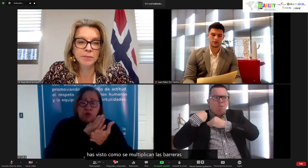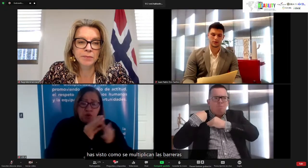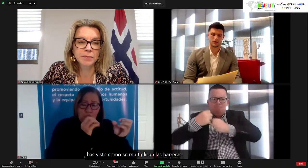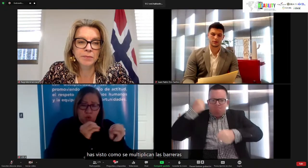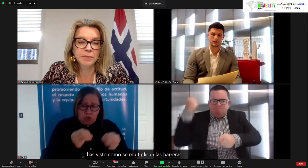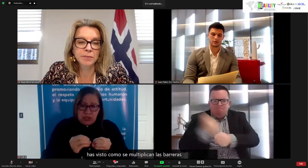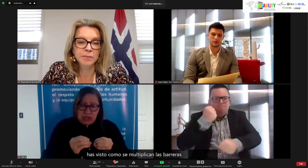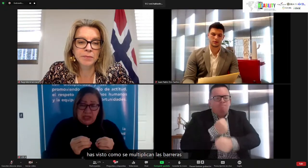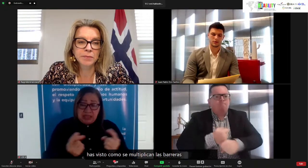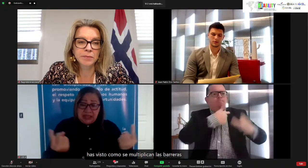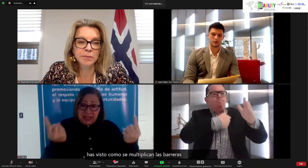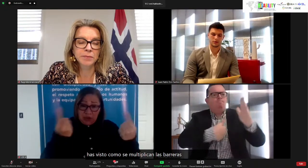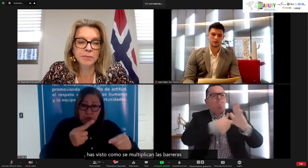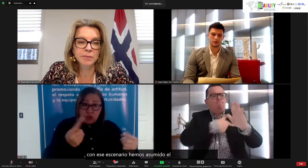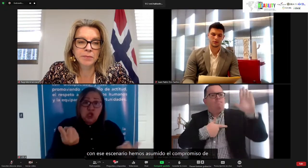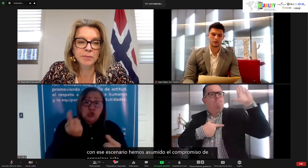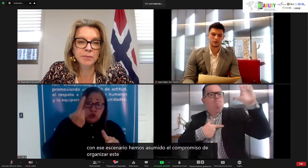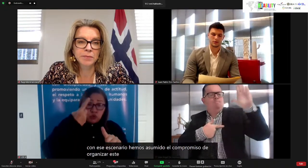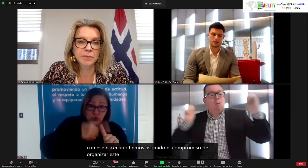commitment